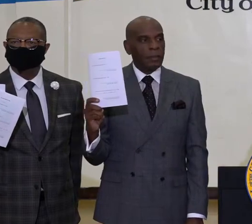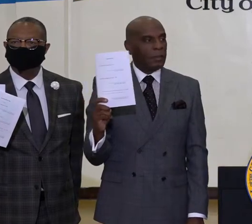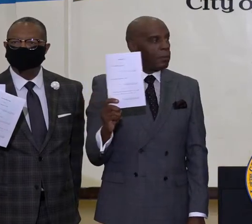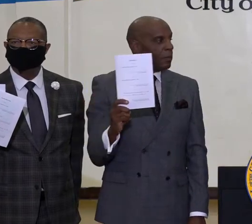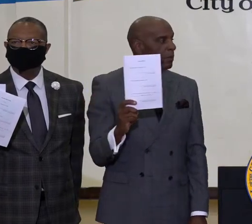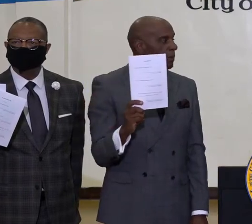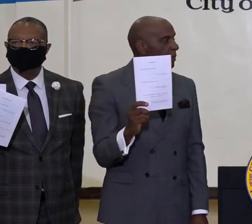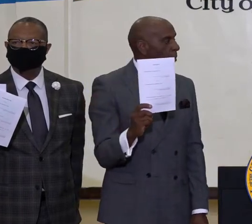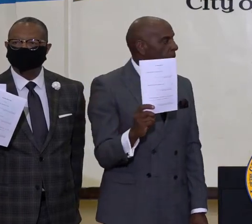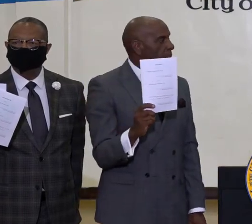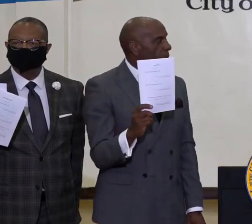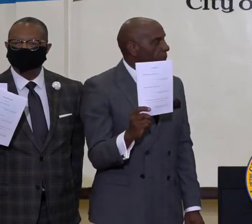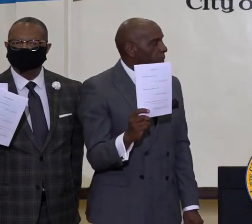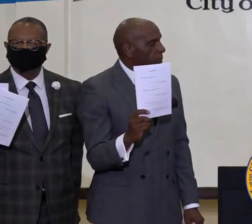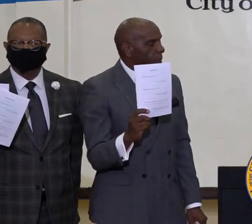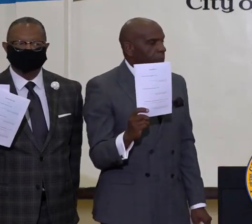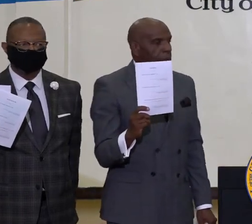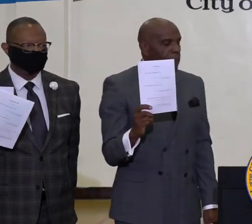Yes, I know how hard this is.